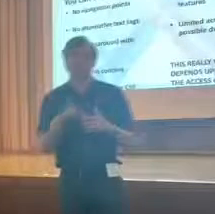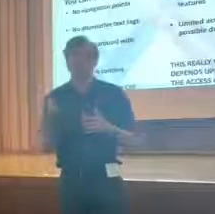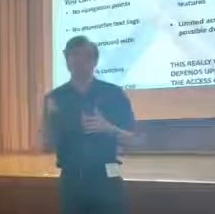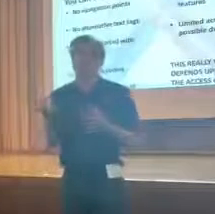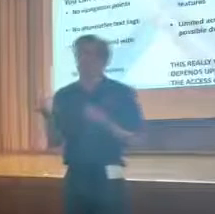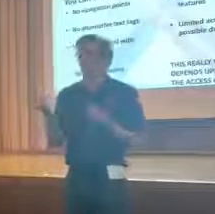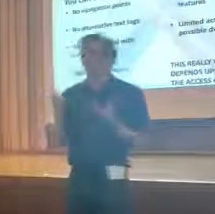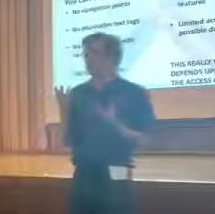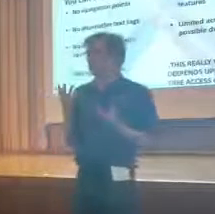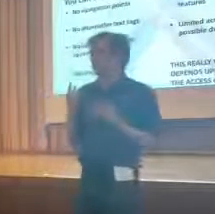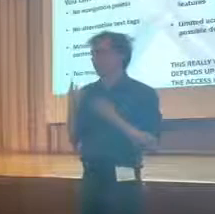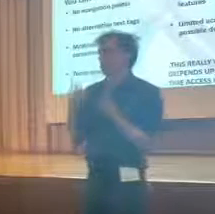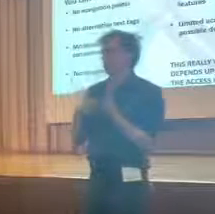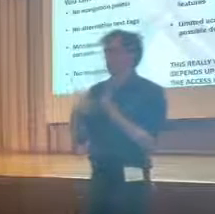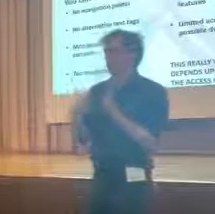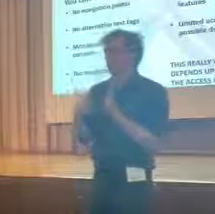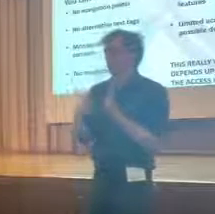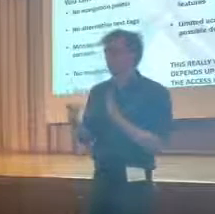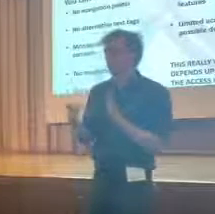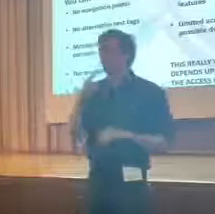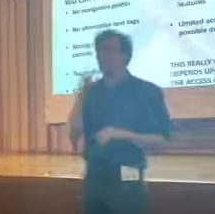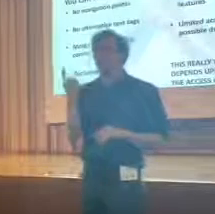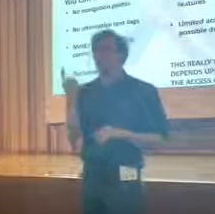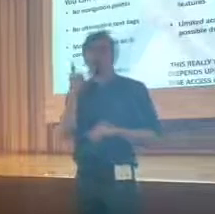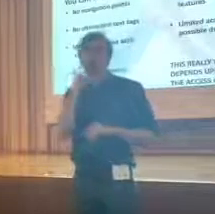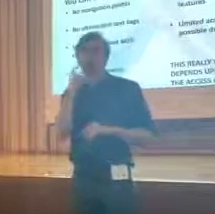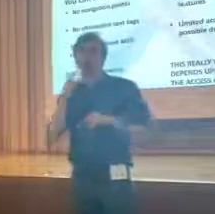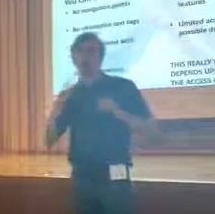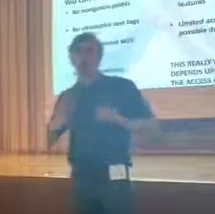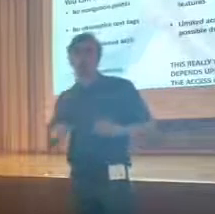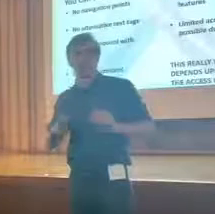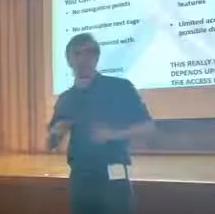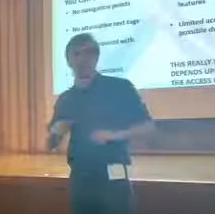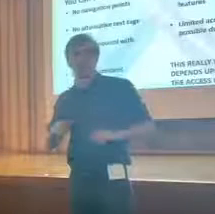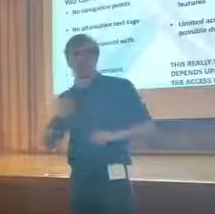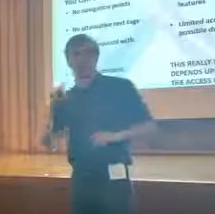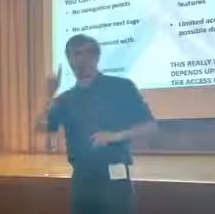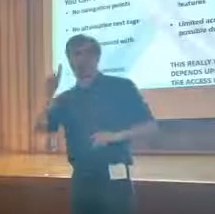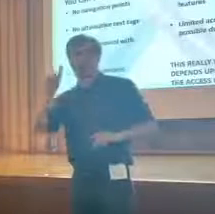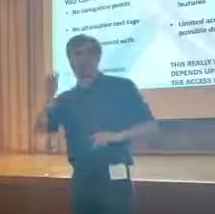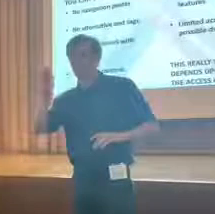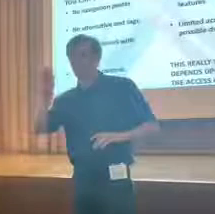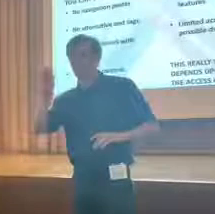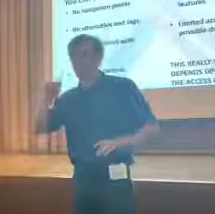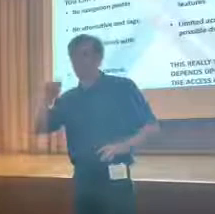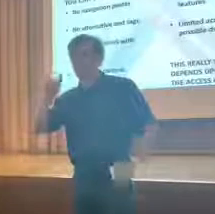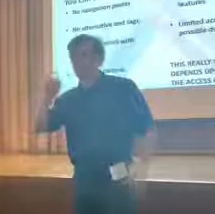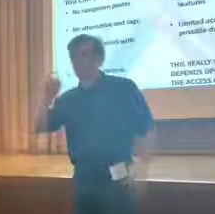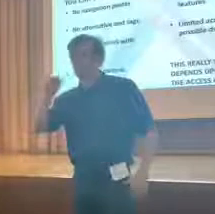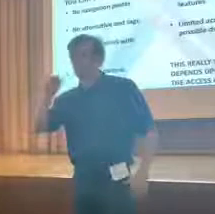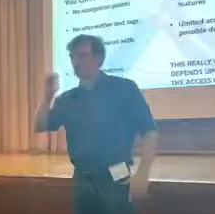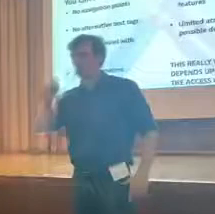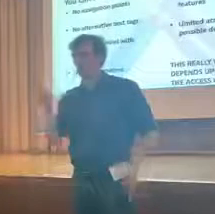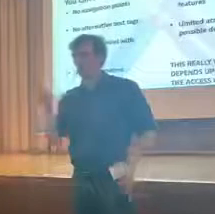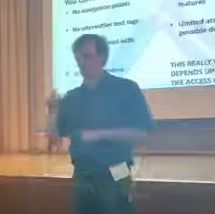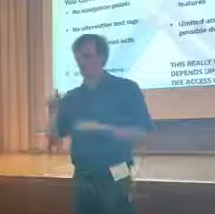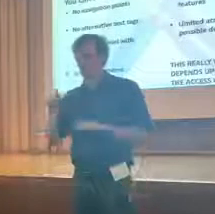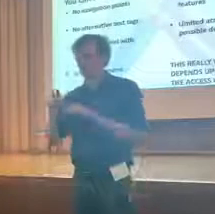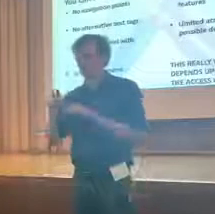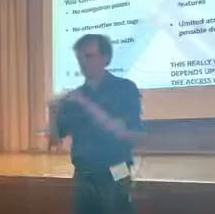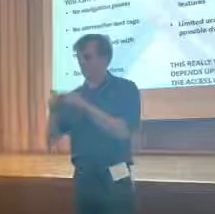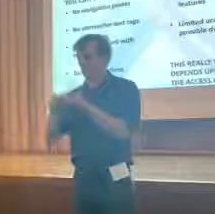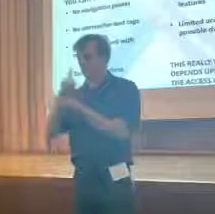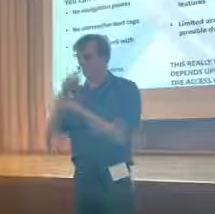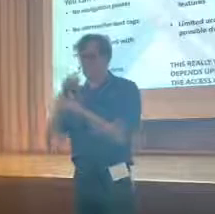example of a recent client that had a database built for them. And this is an organization that